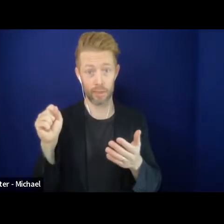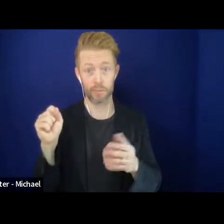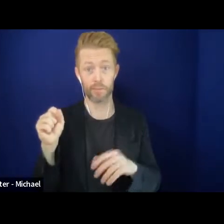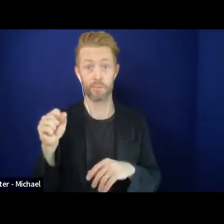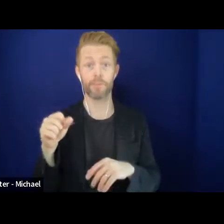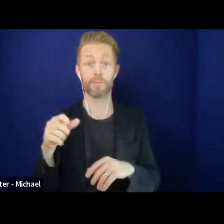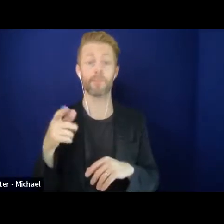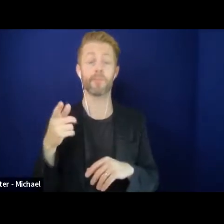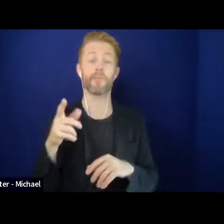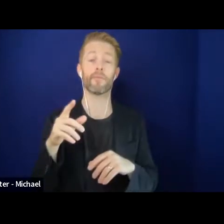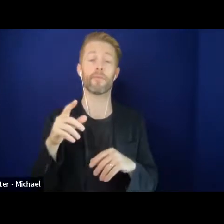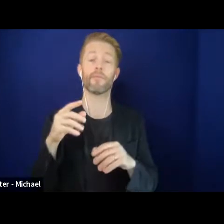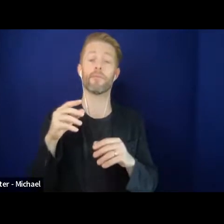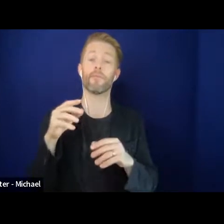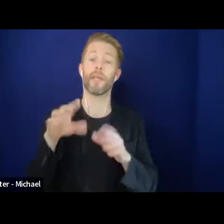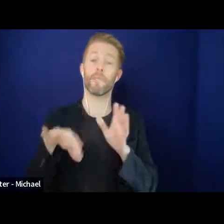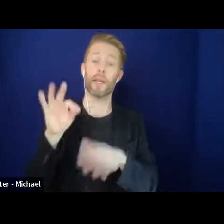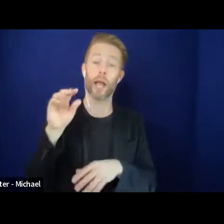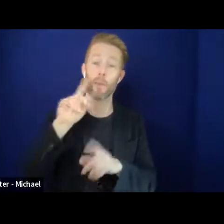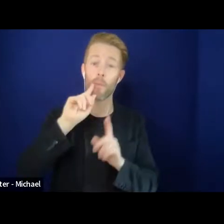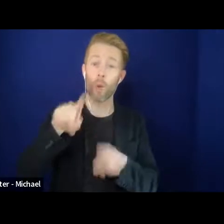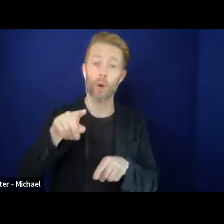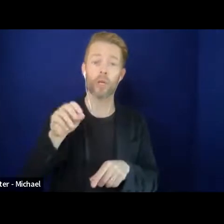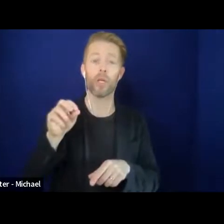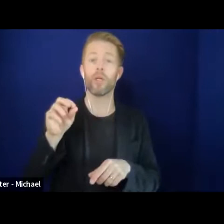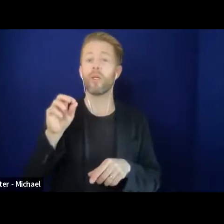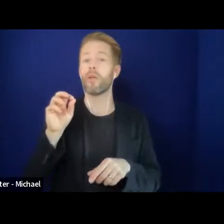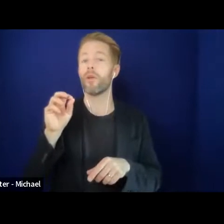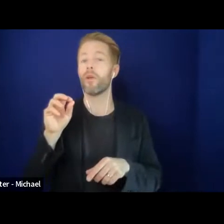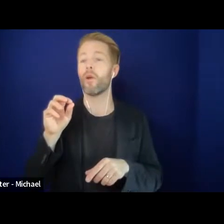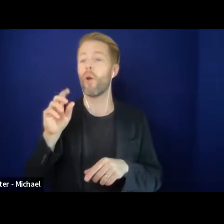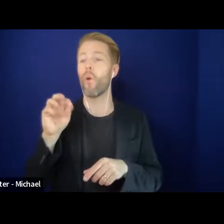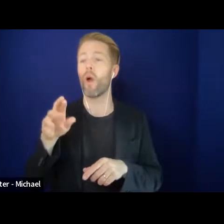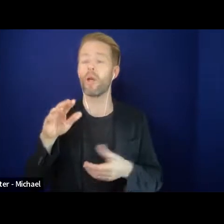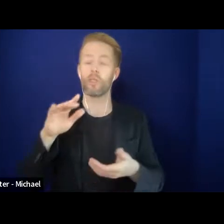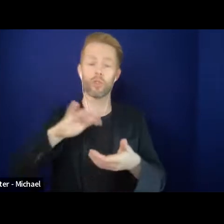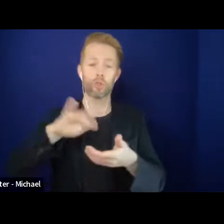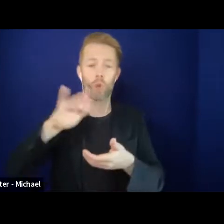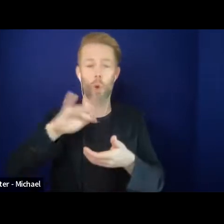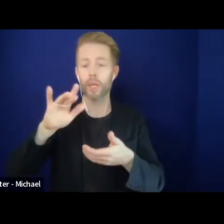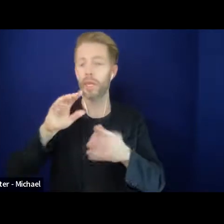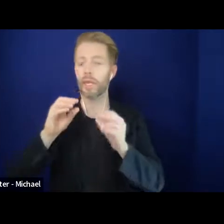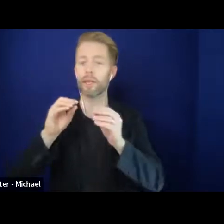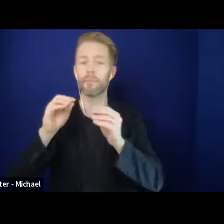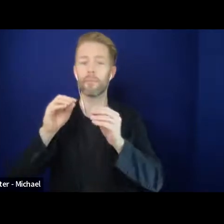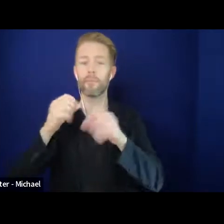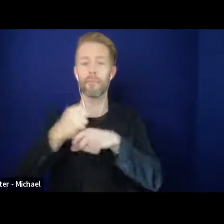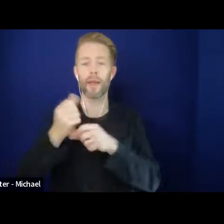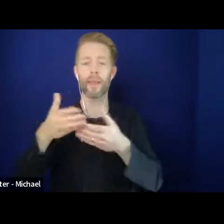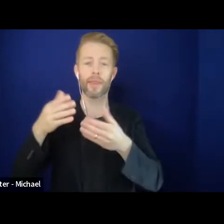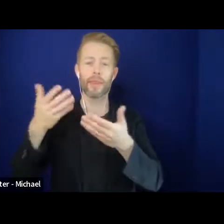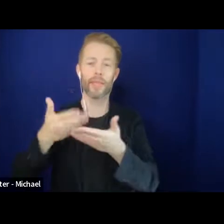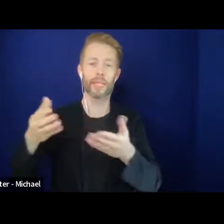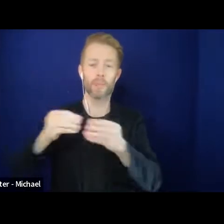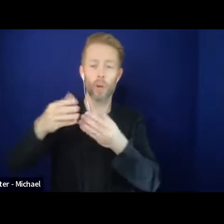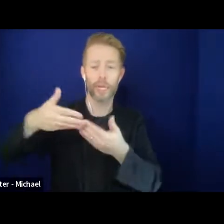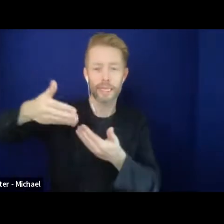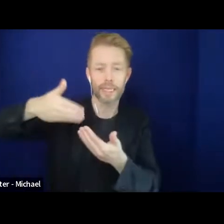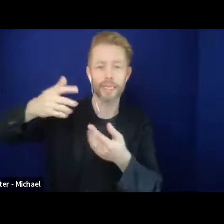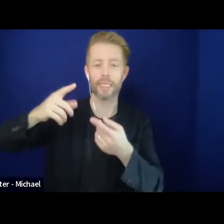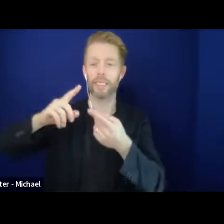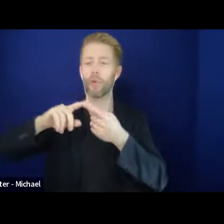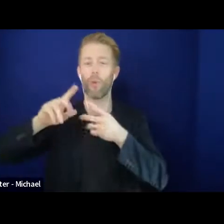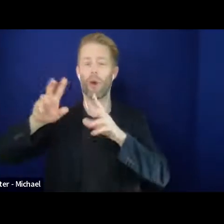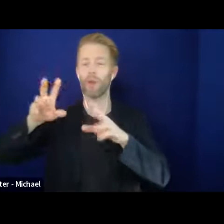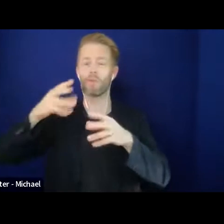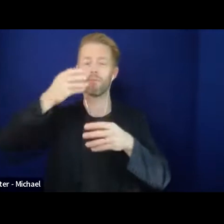creating a pickup order or scrolling more easily on Target or Walmart or your local grocery store chain, right?